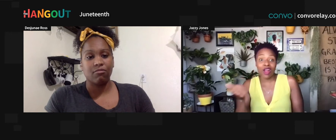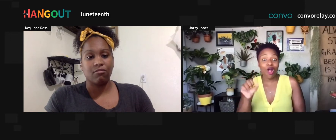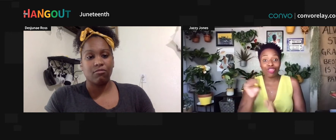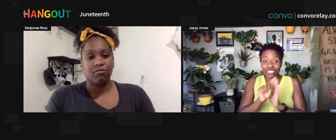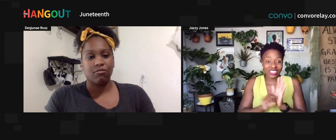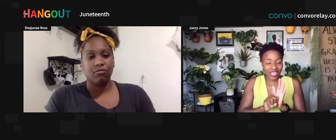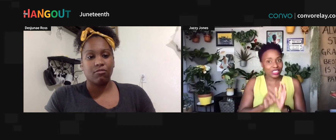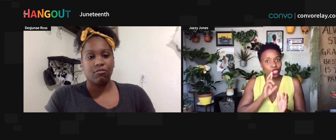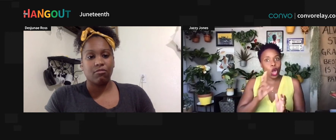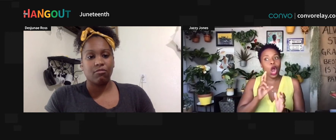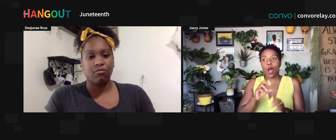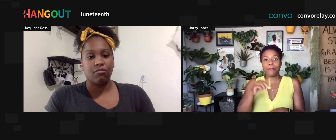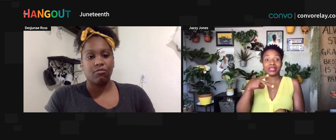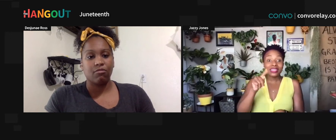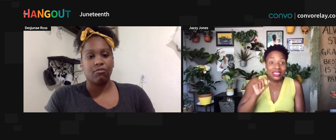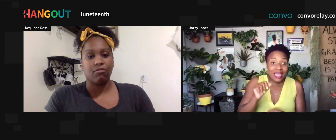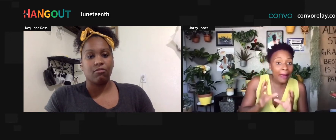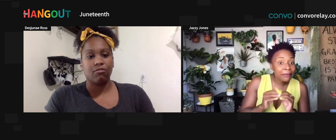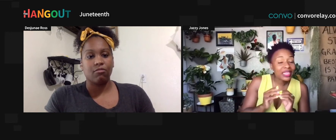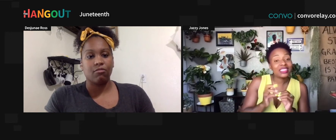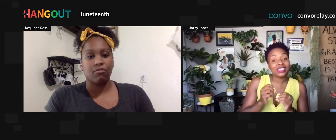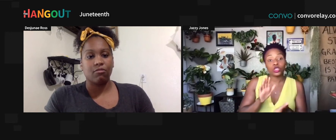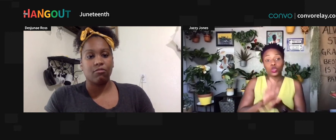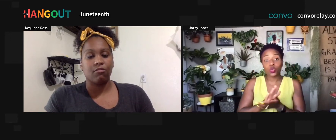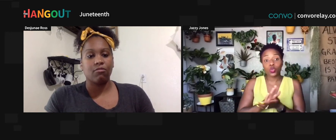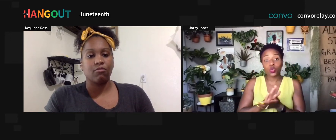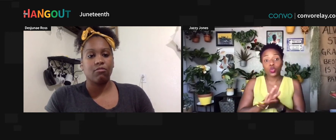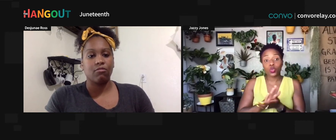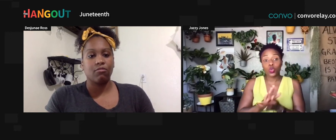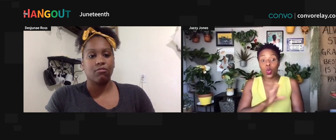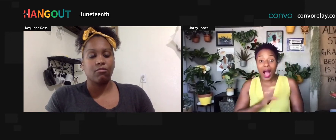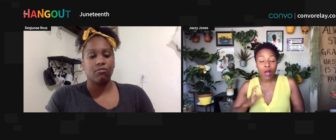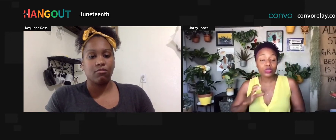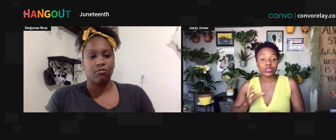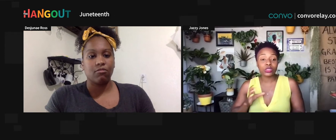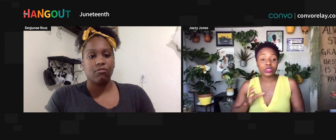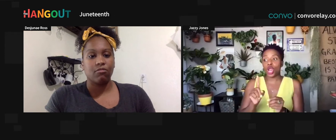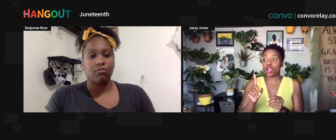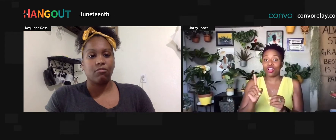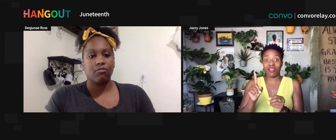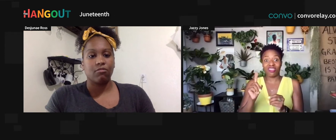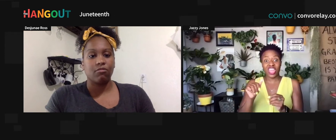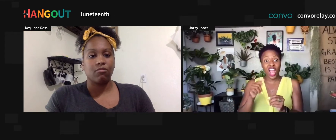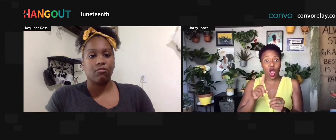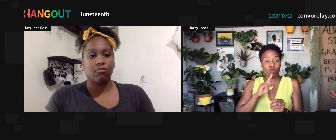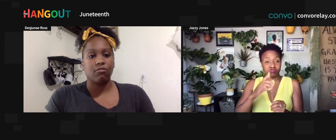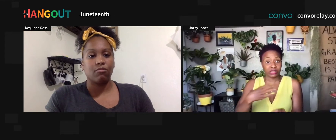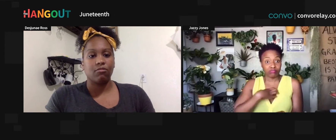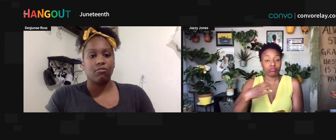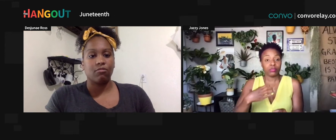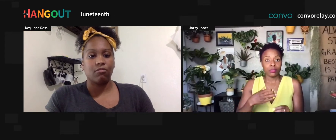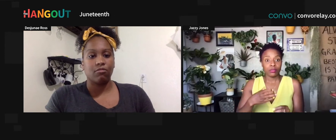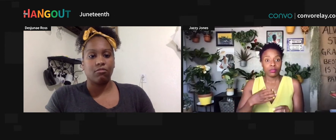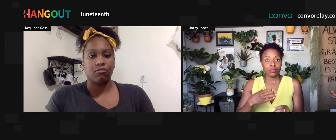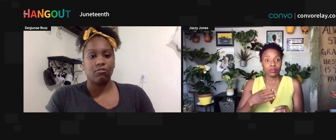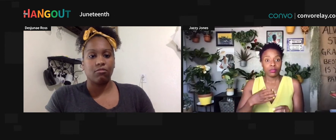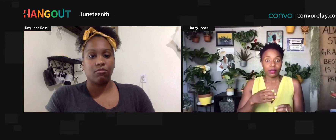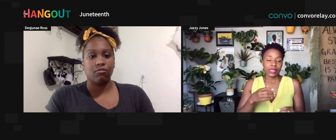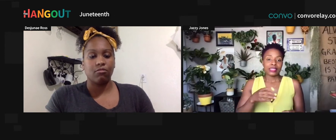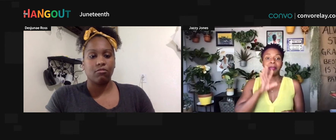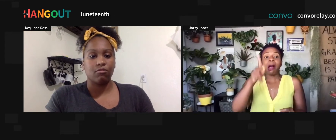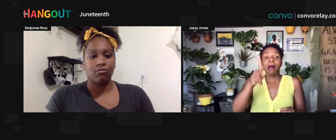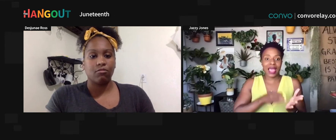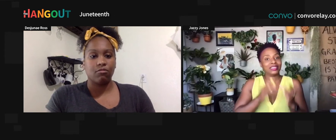for quality education. There are states, as I mentioned before, like Florida and other states and areas